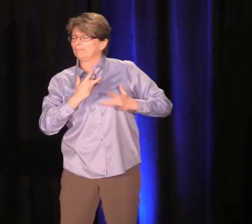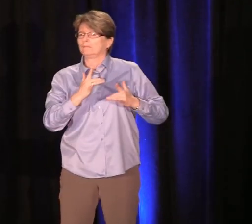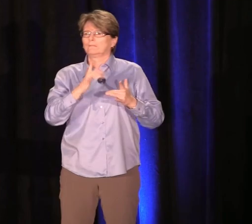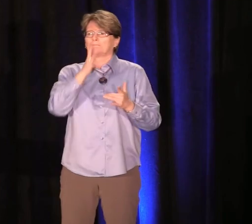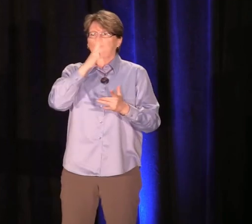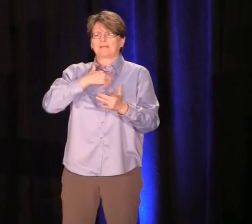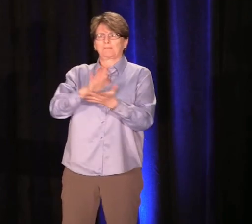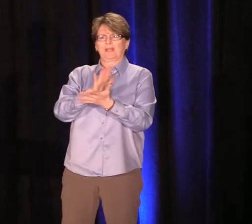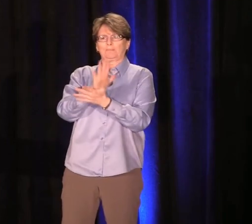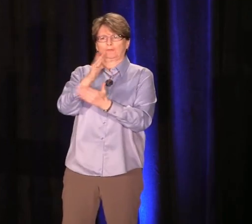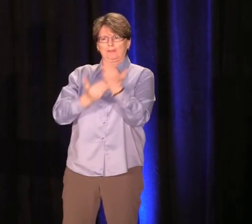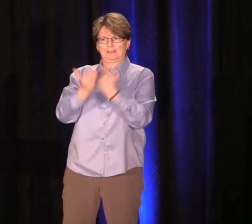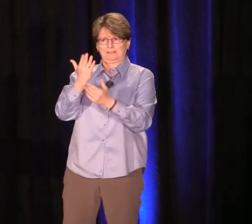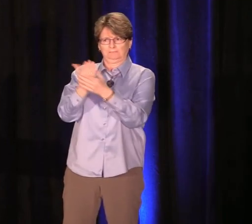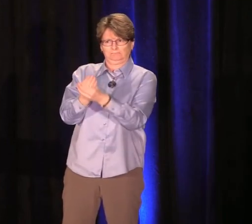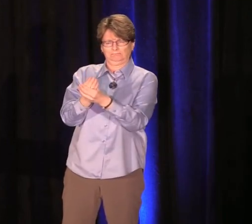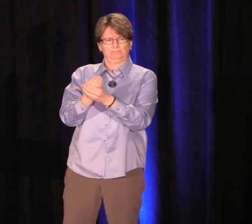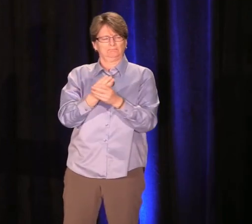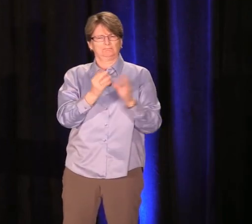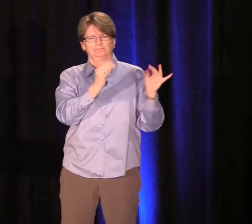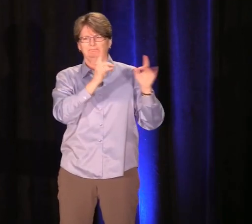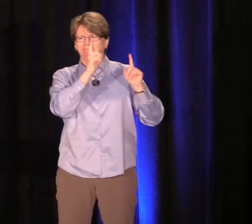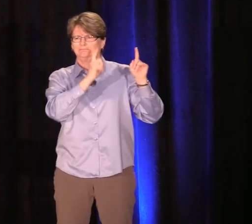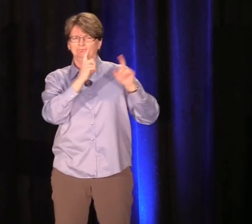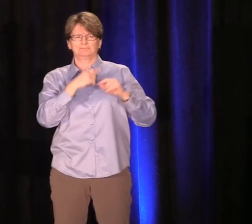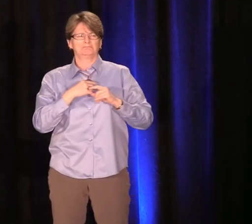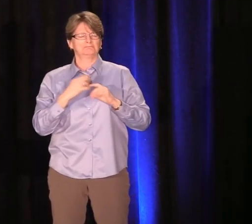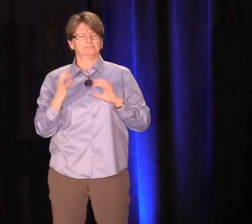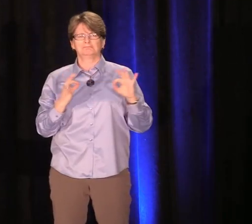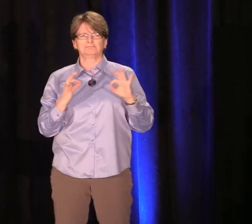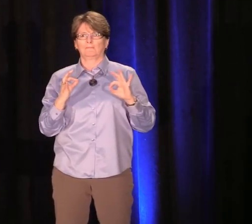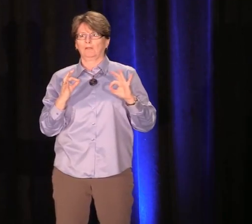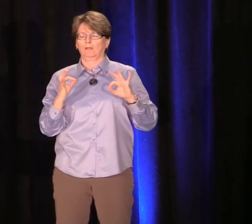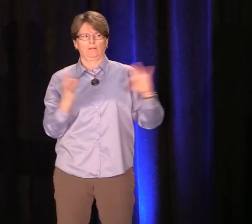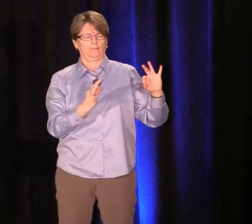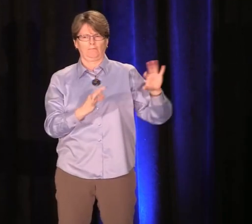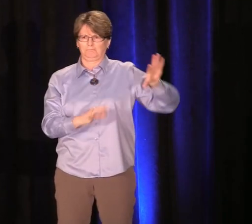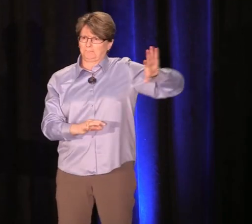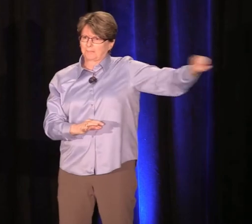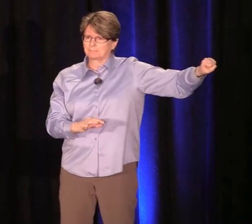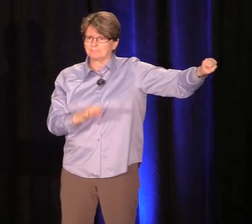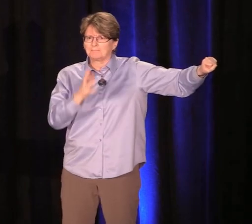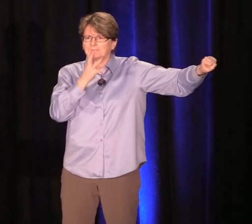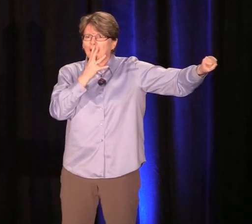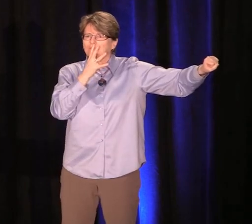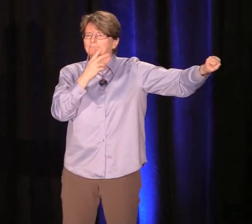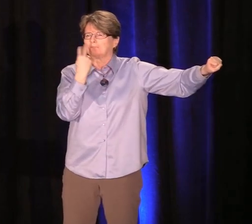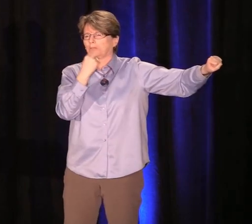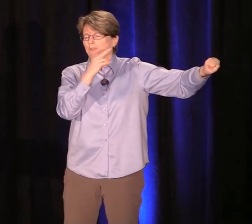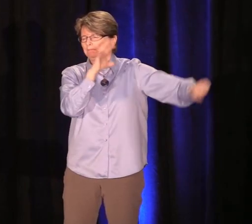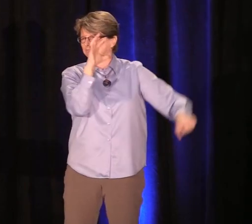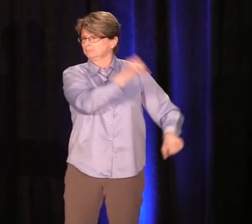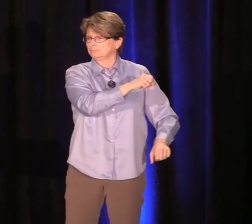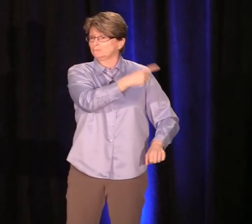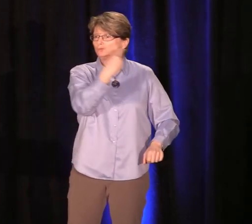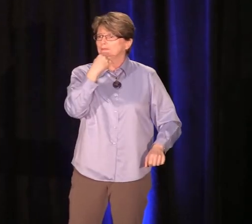parents having a conversation in the kitchen and my mom mom was holding a piece of paper